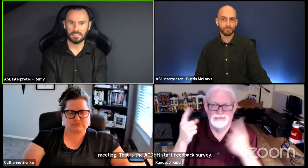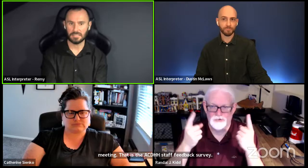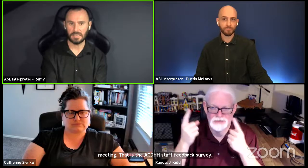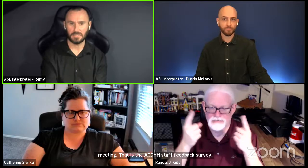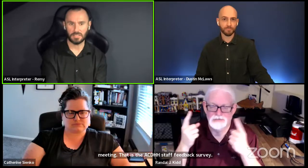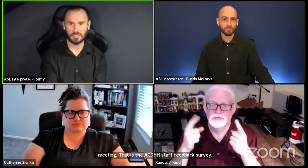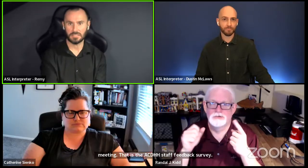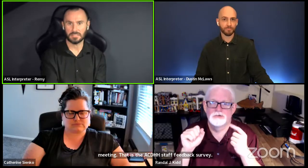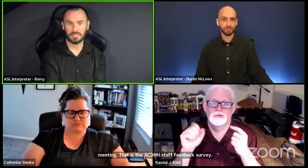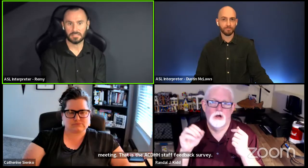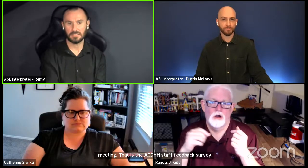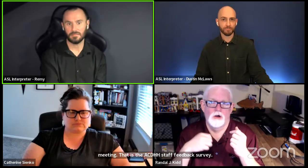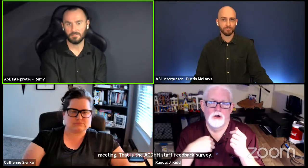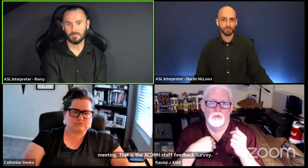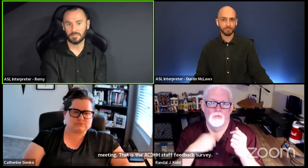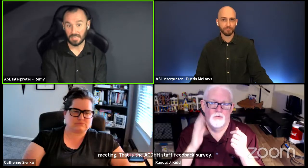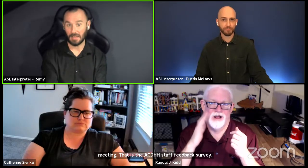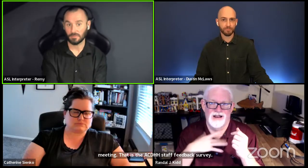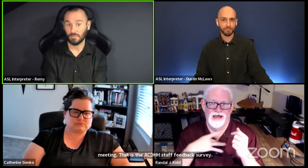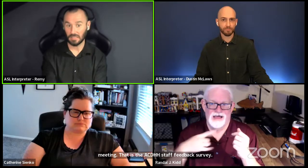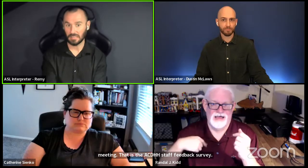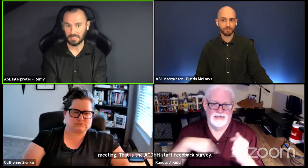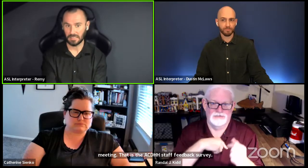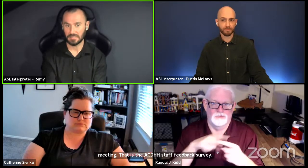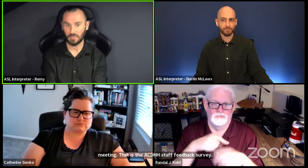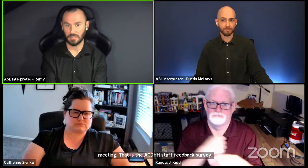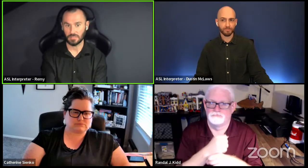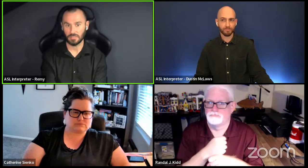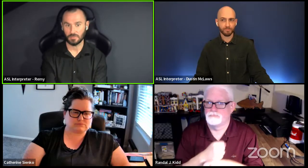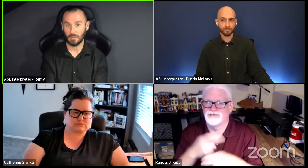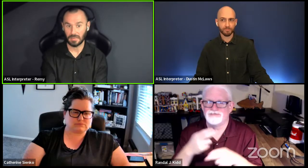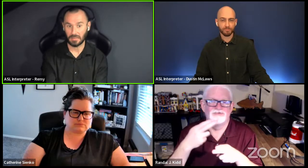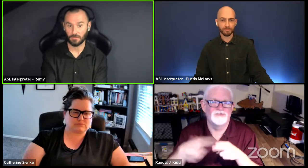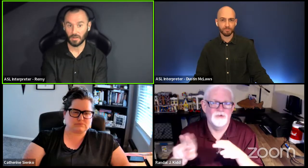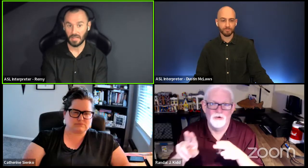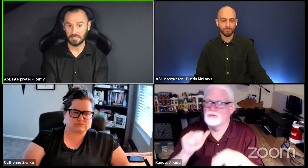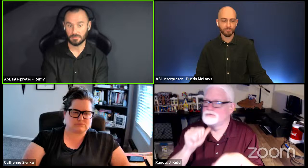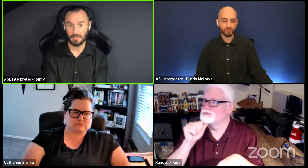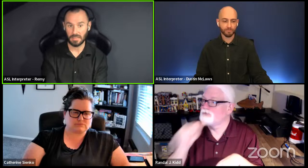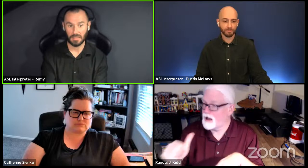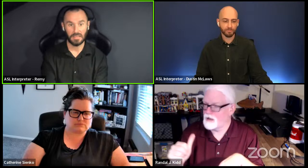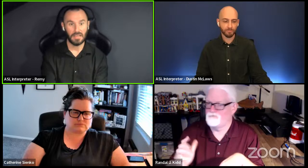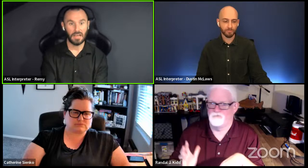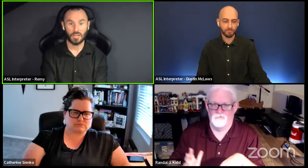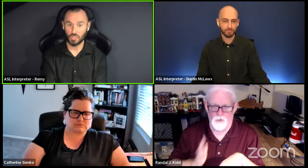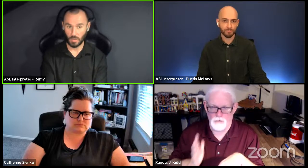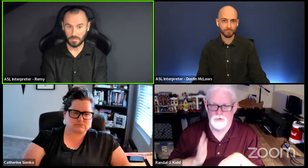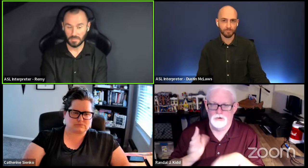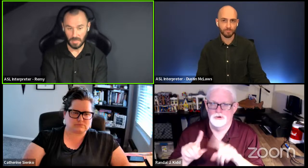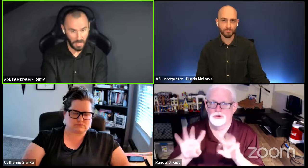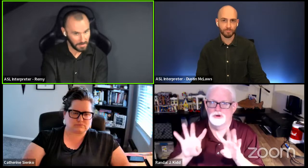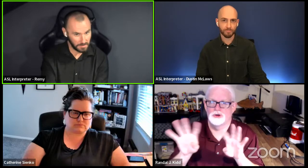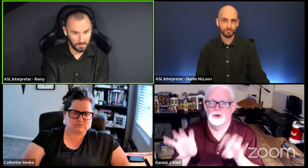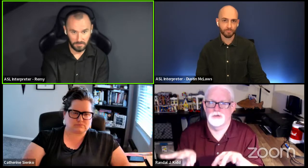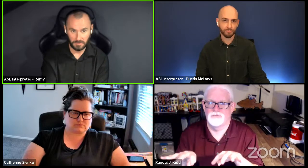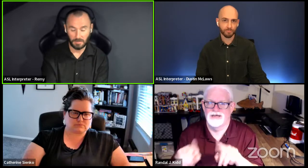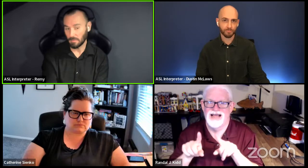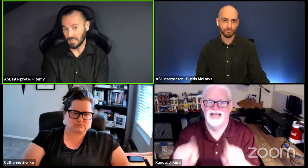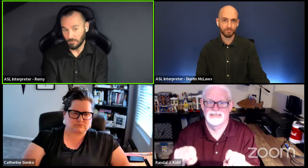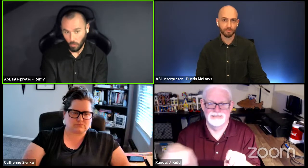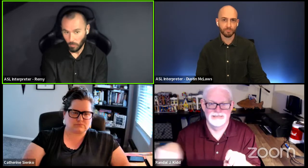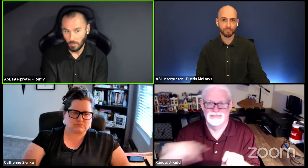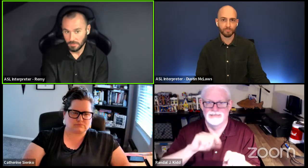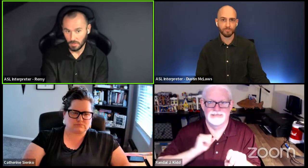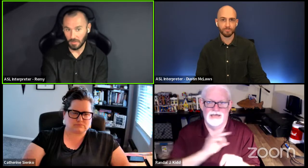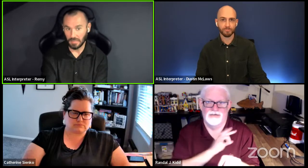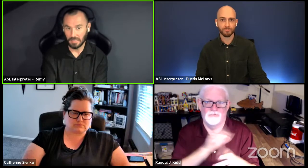take ACDHH's staff's feelings into consideration. So I would like for us to make a short, it